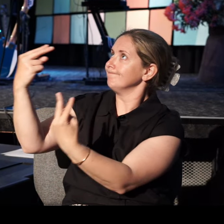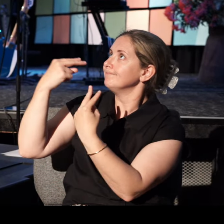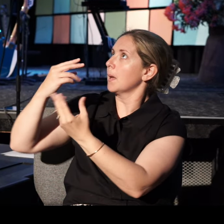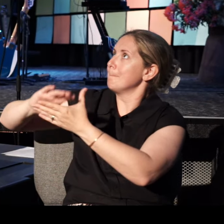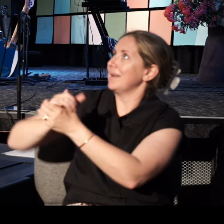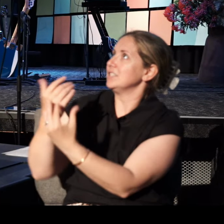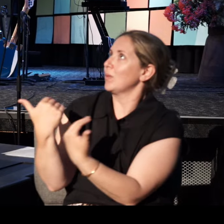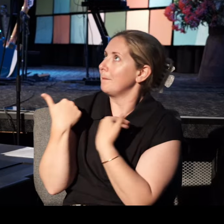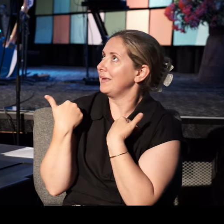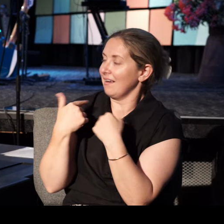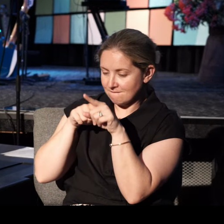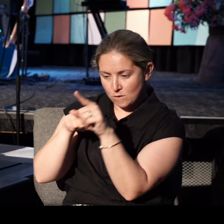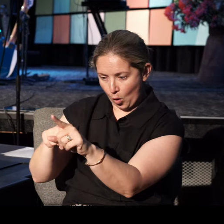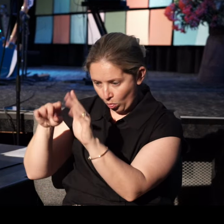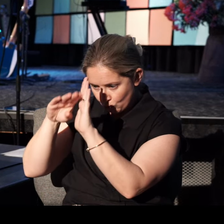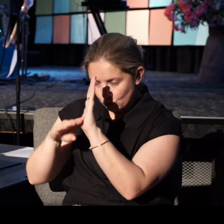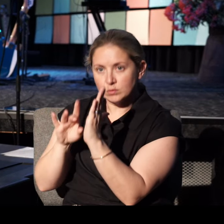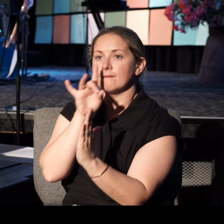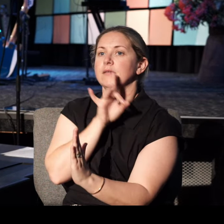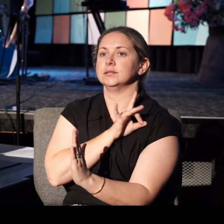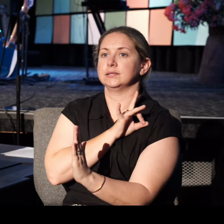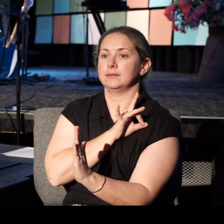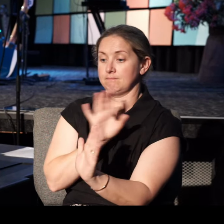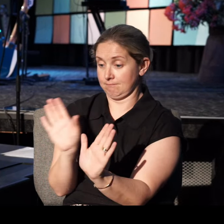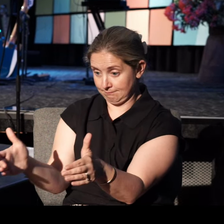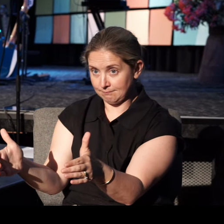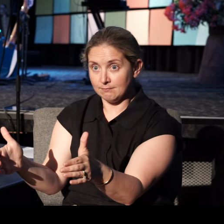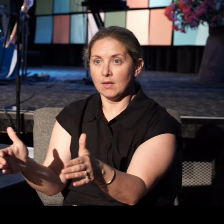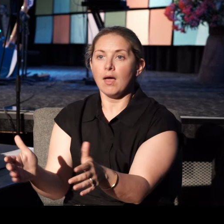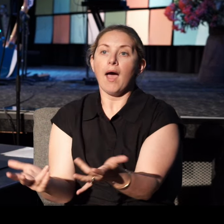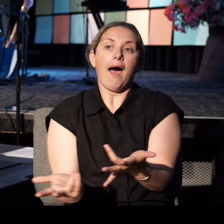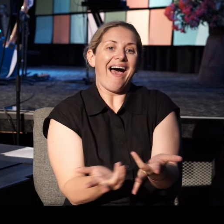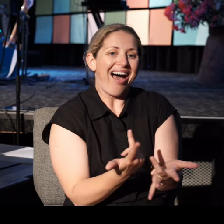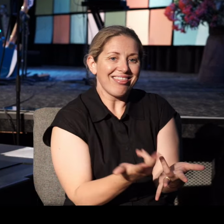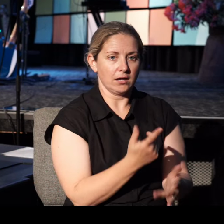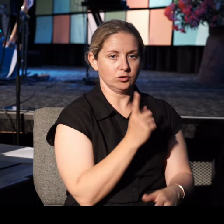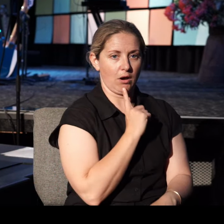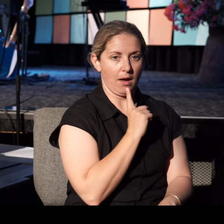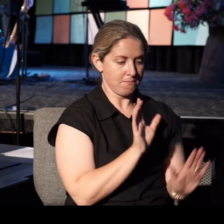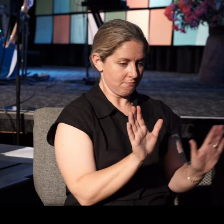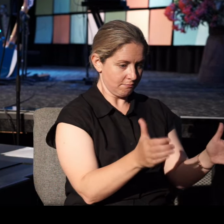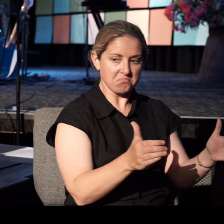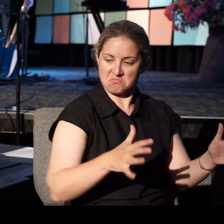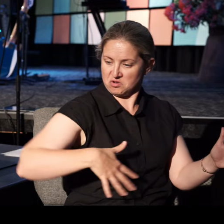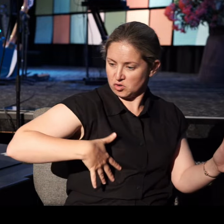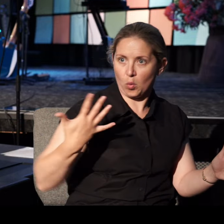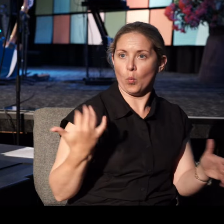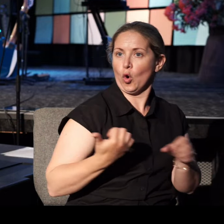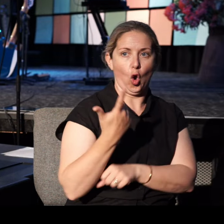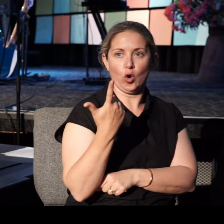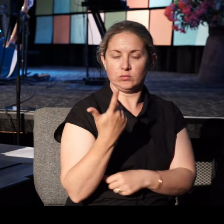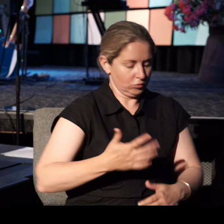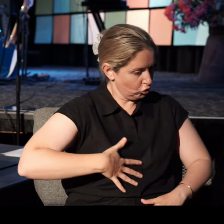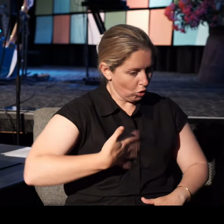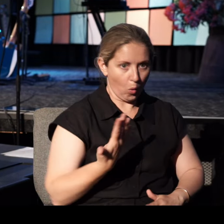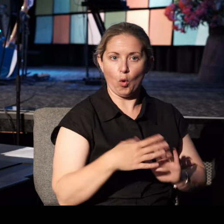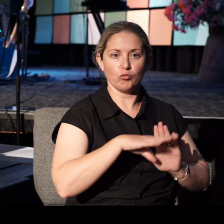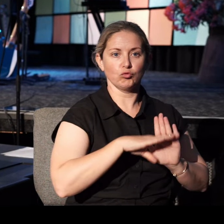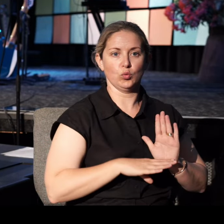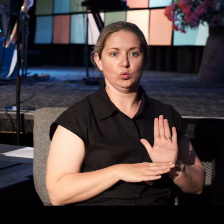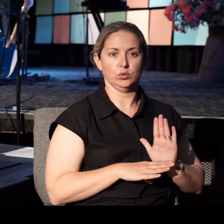stepped outside the rule of God, who have thrown off his rule and are living lawless, as